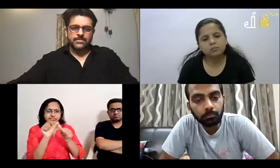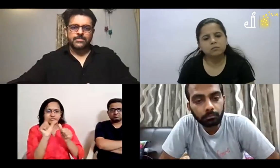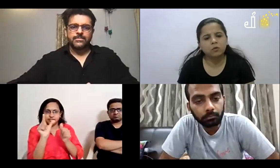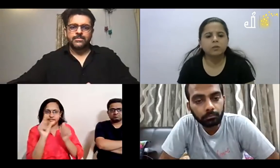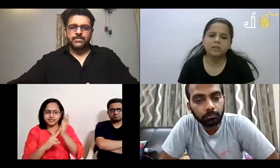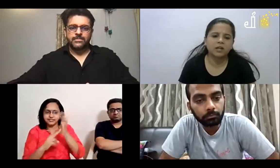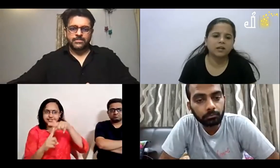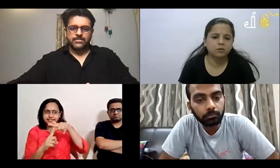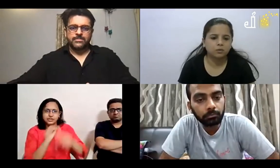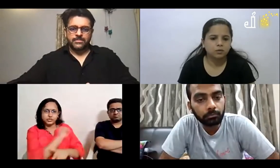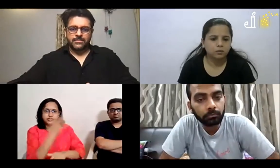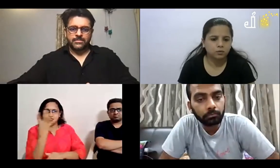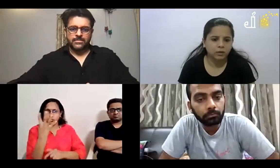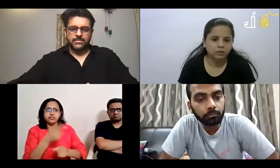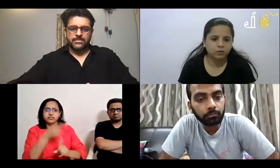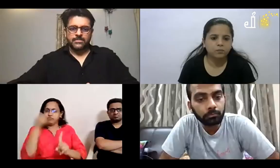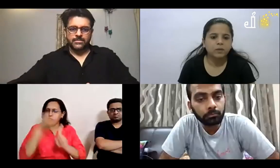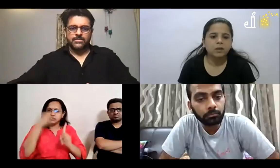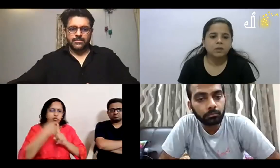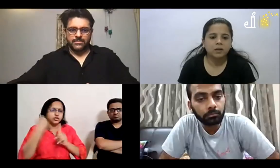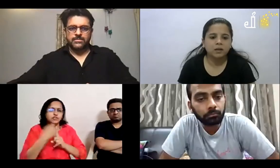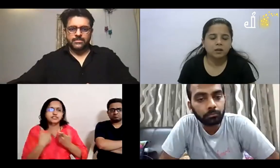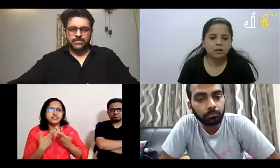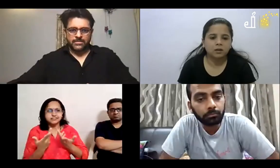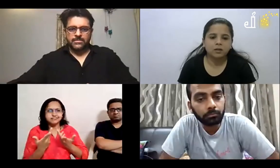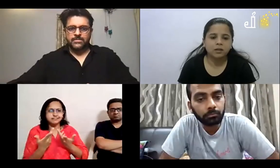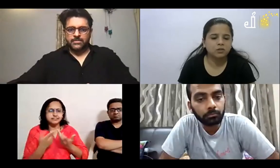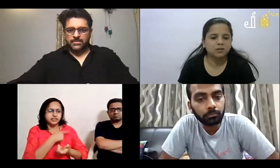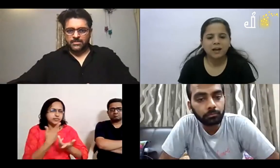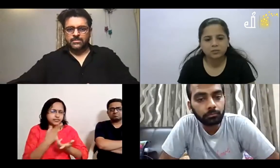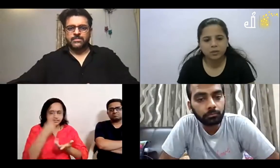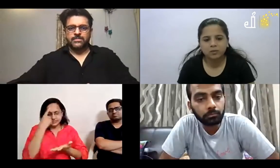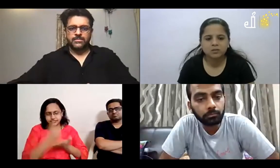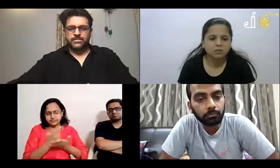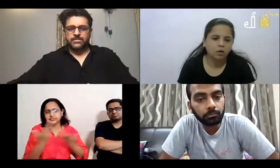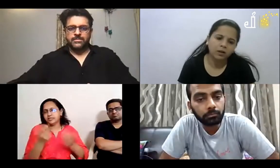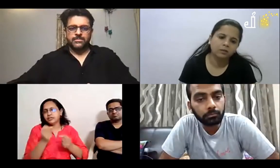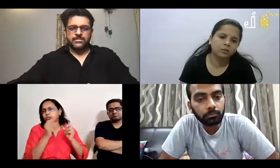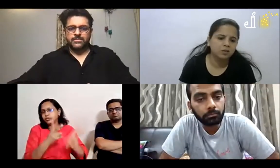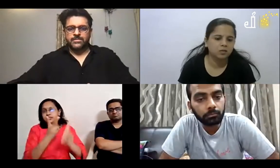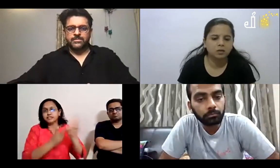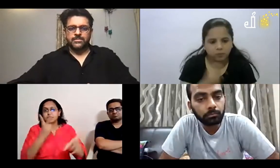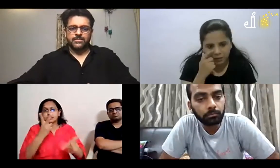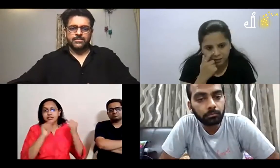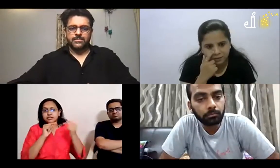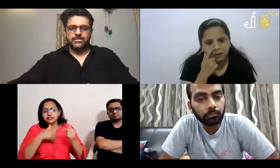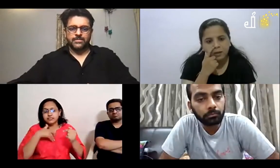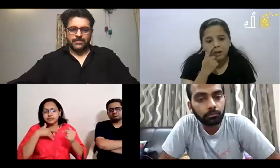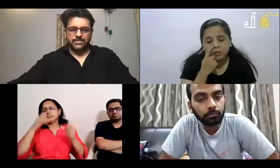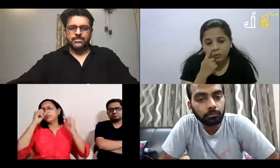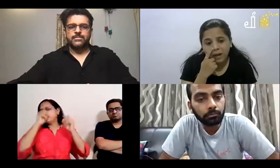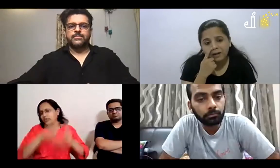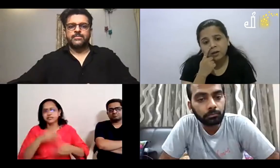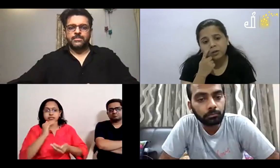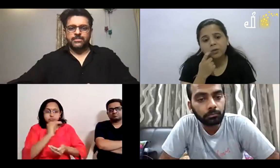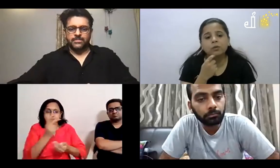wouldn't want my child to do that. So he just asked me. We just talking to each other. We were discussing.